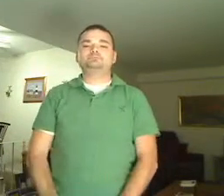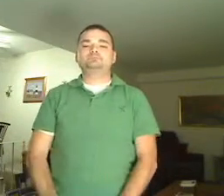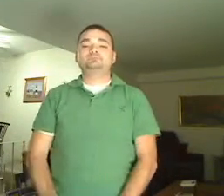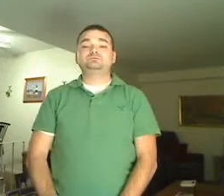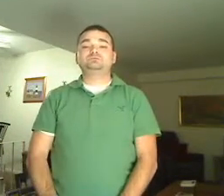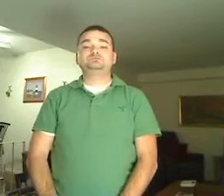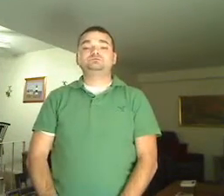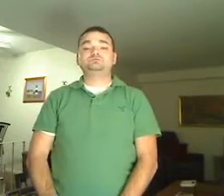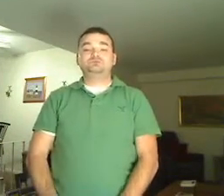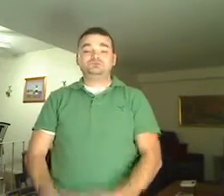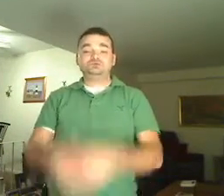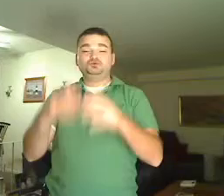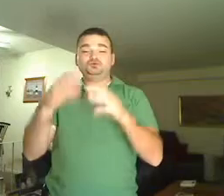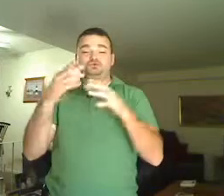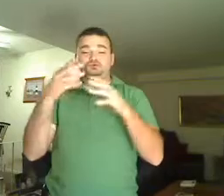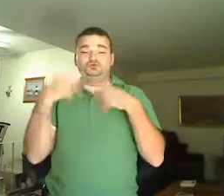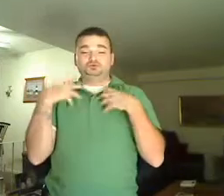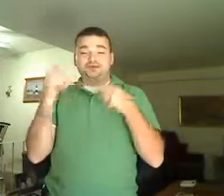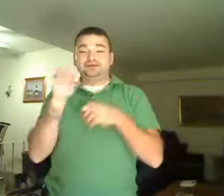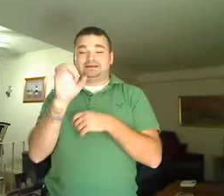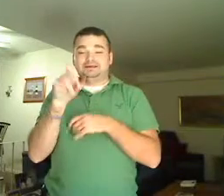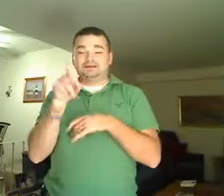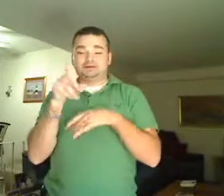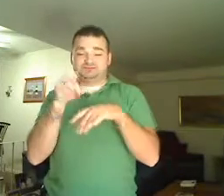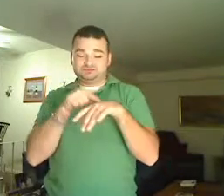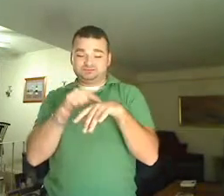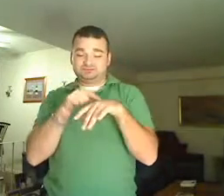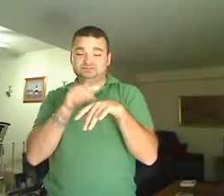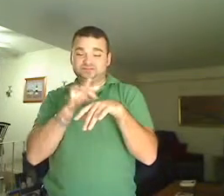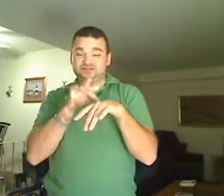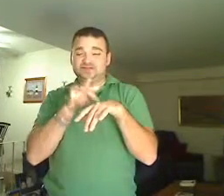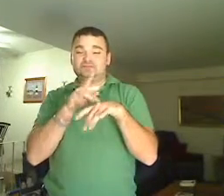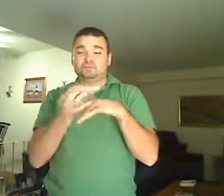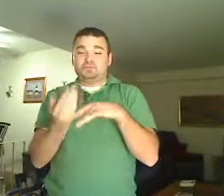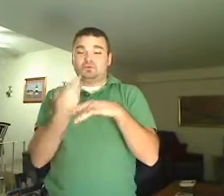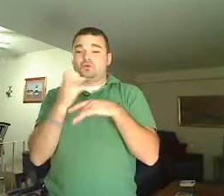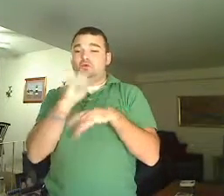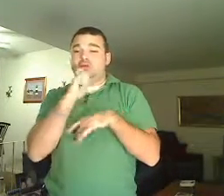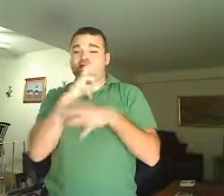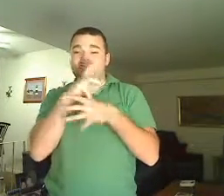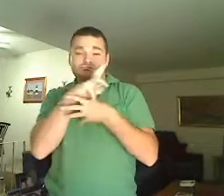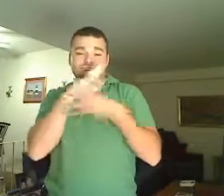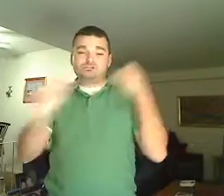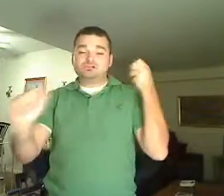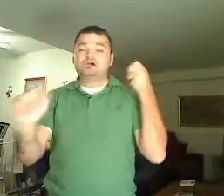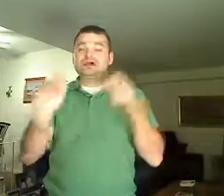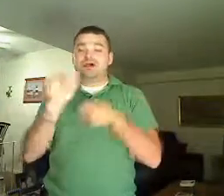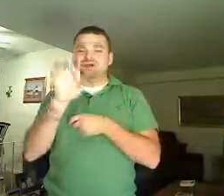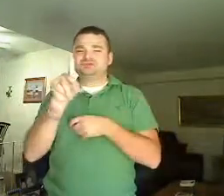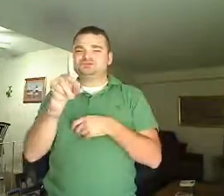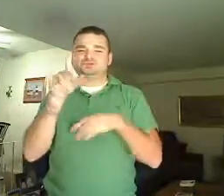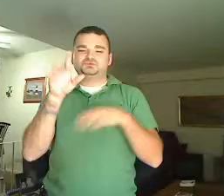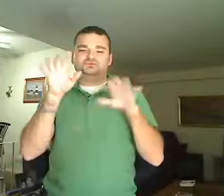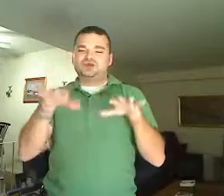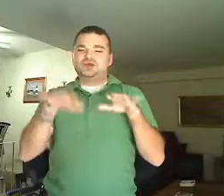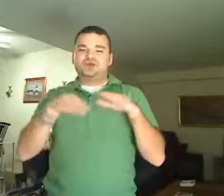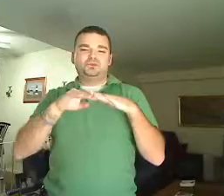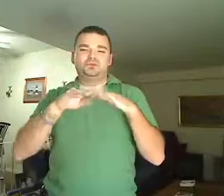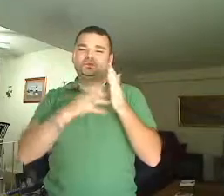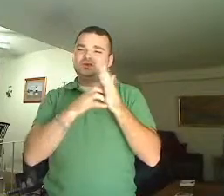Very strong acids will burn if they touch your skin and can even destroy metals. Acid rain is much, much weaker than this, and never